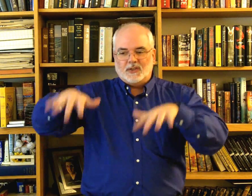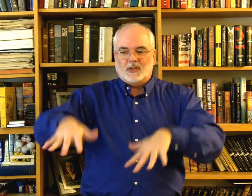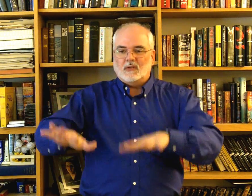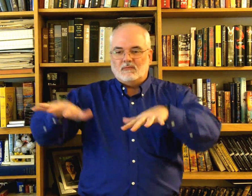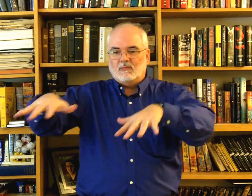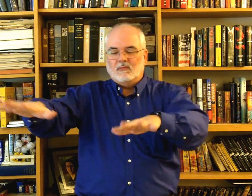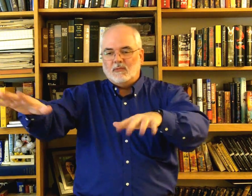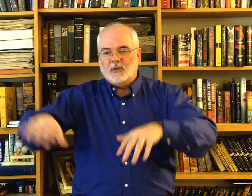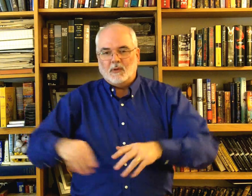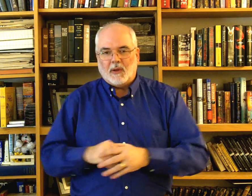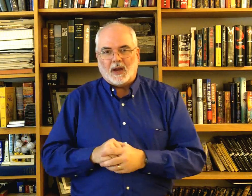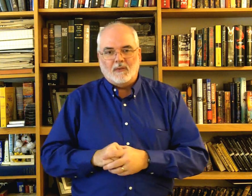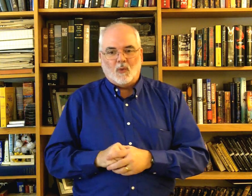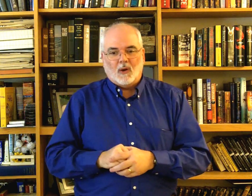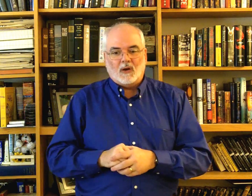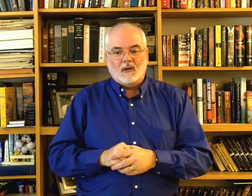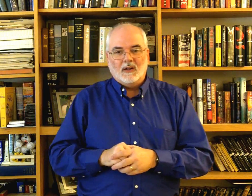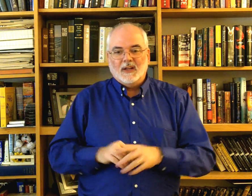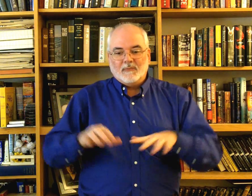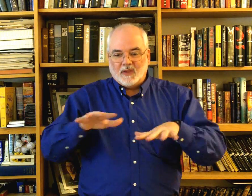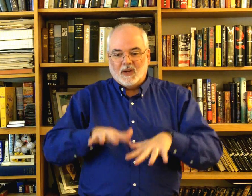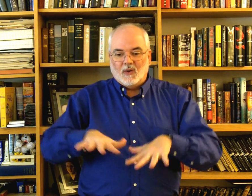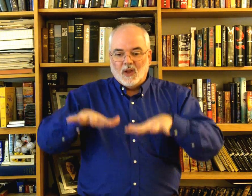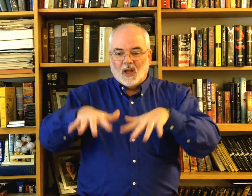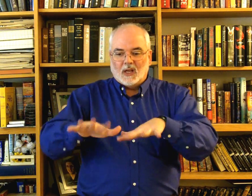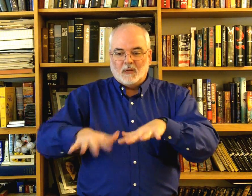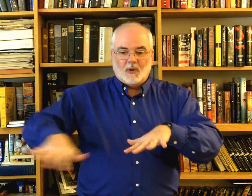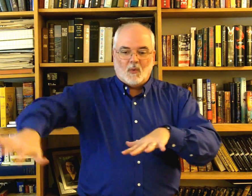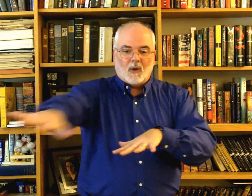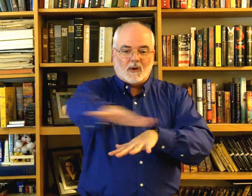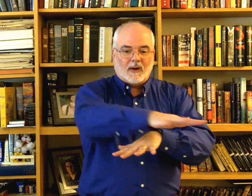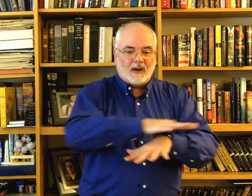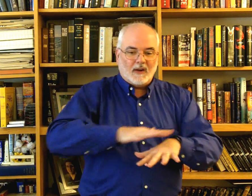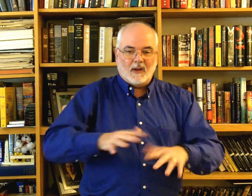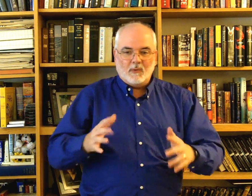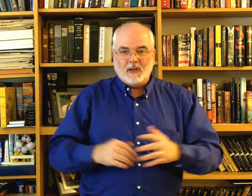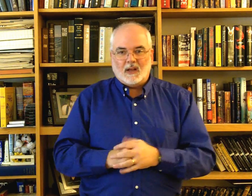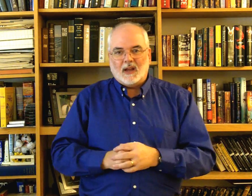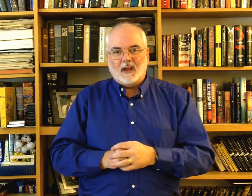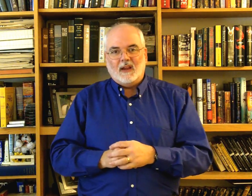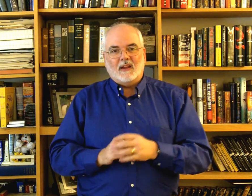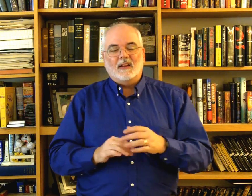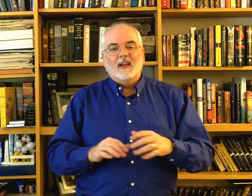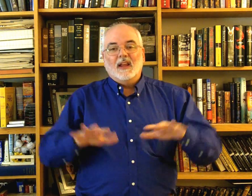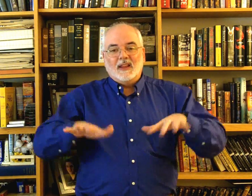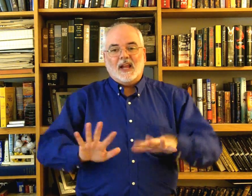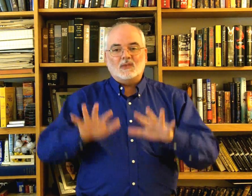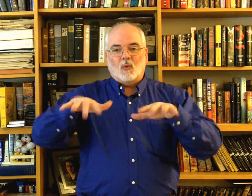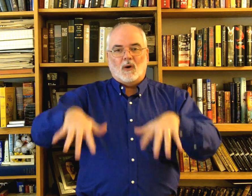just a body of water. You know, a little bit of water area would be a lake. That's water.